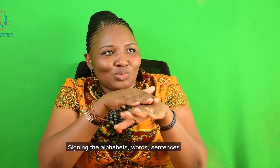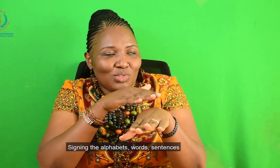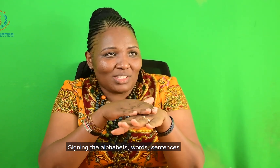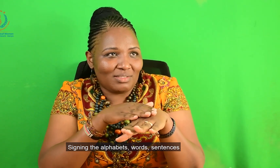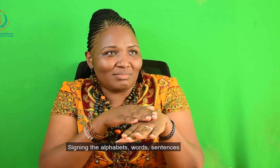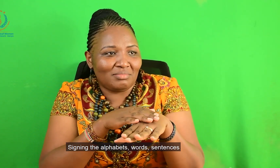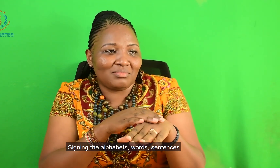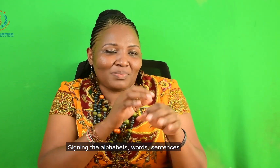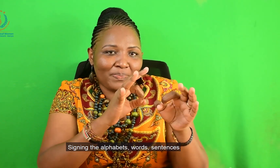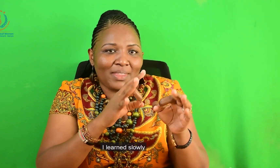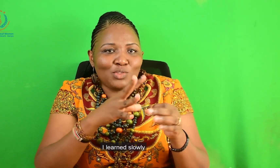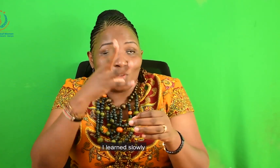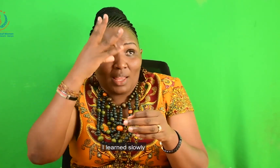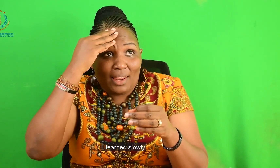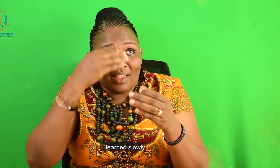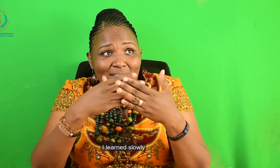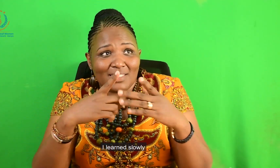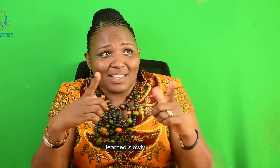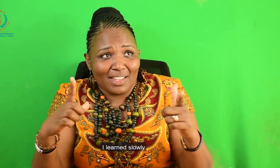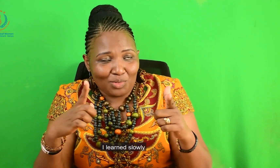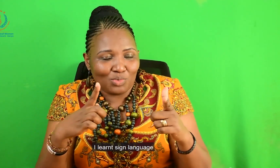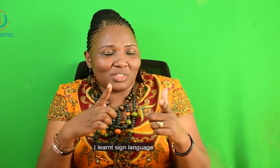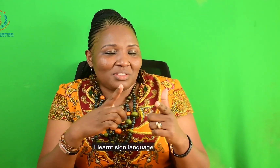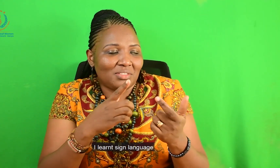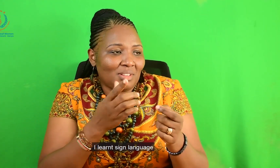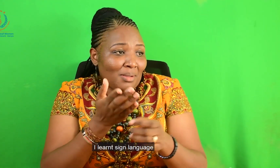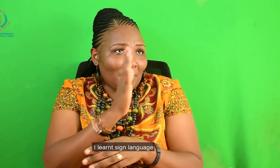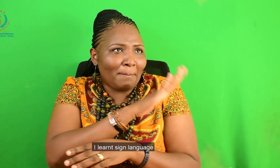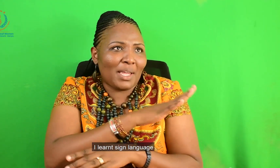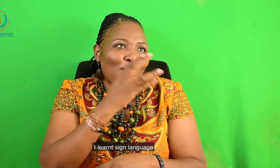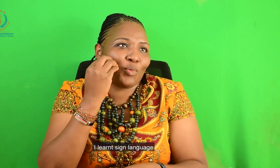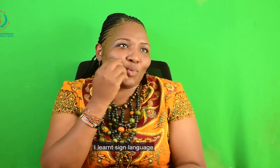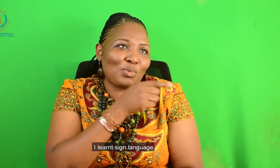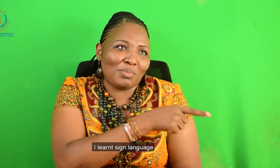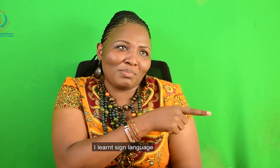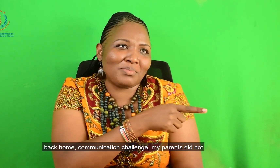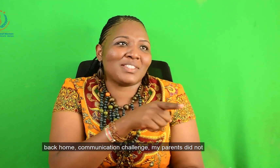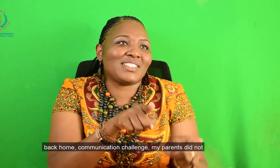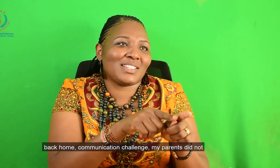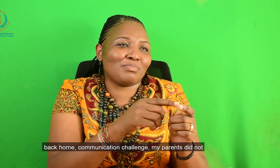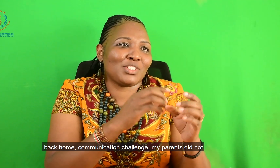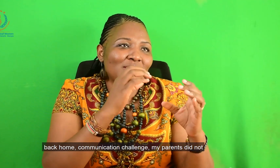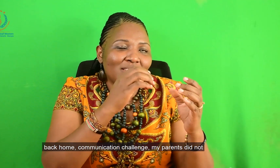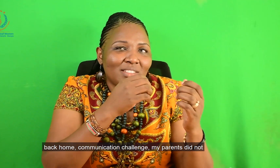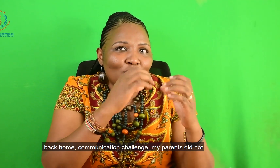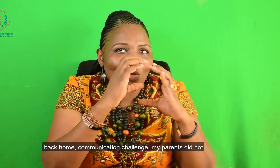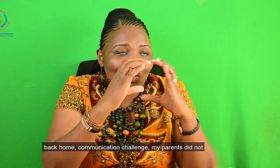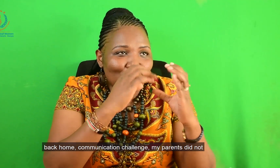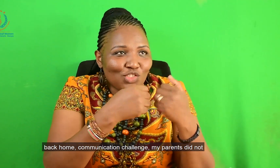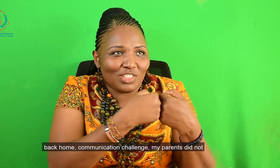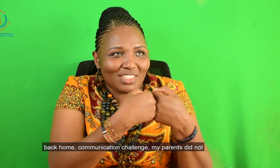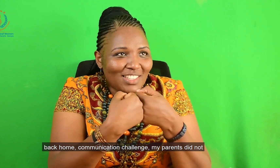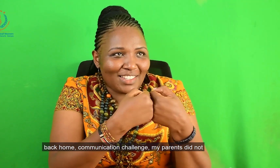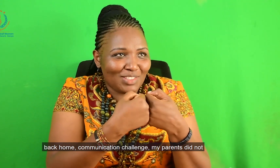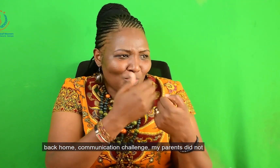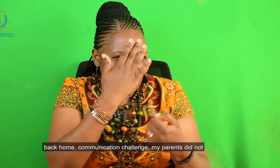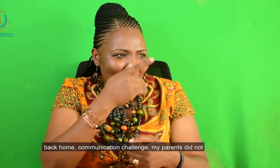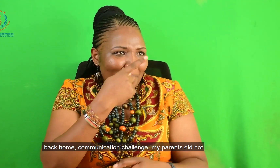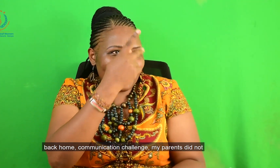words, sentences. I learned slowly. I learned sign language, but back at home, communication was a challenge as